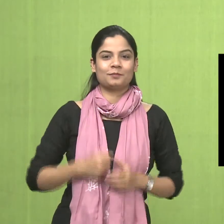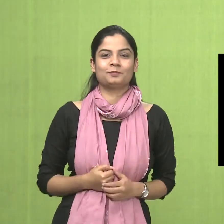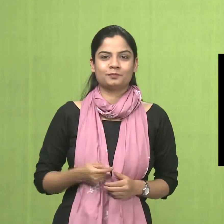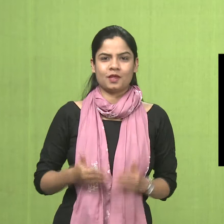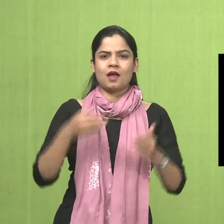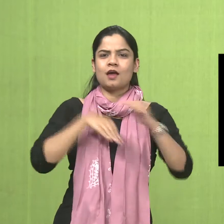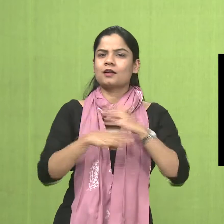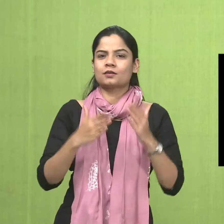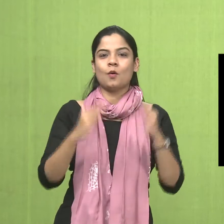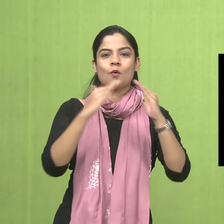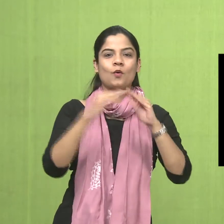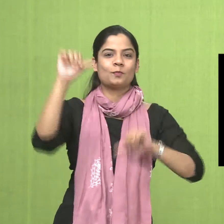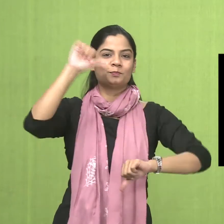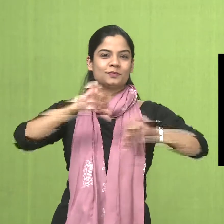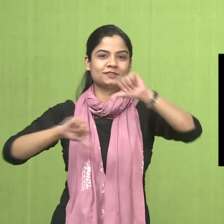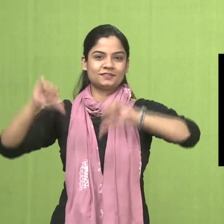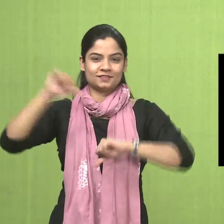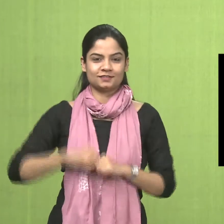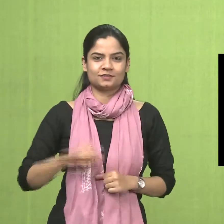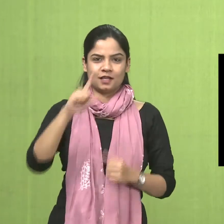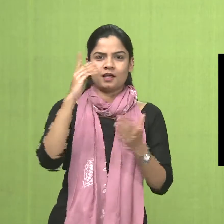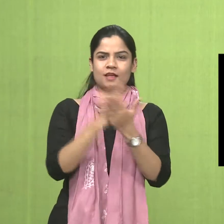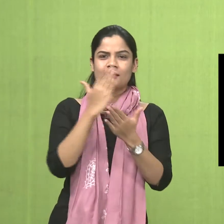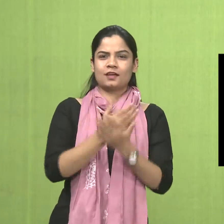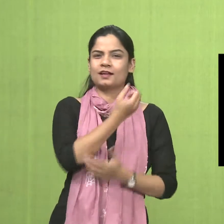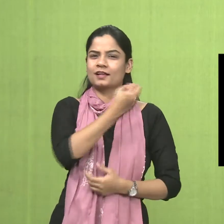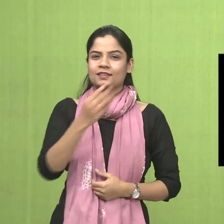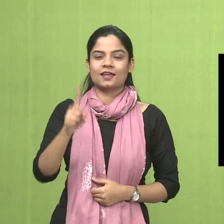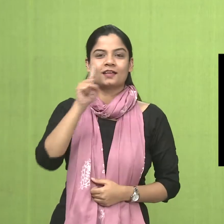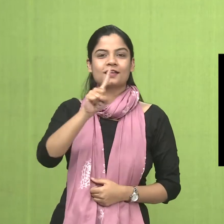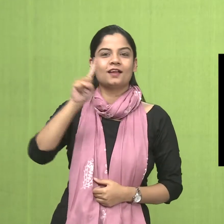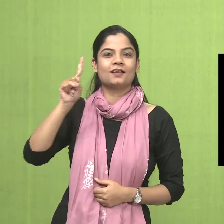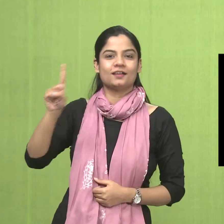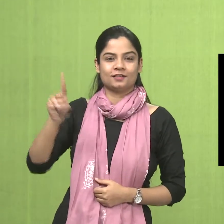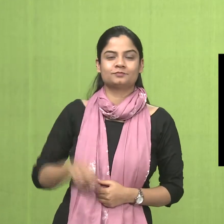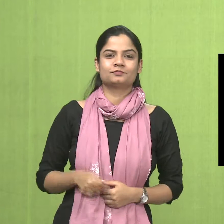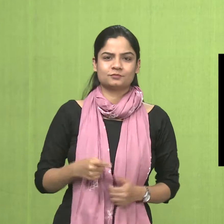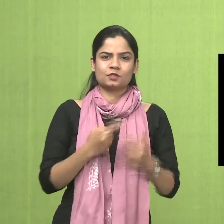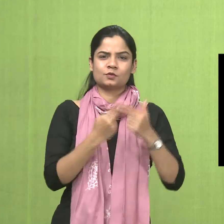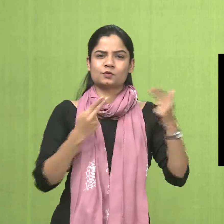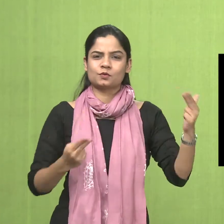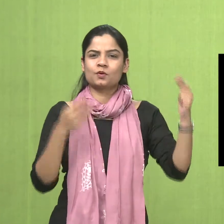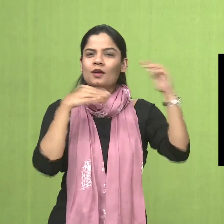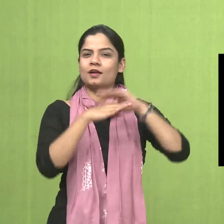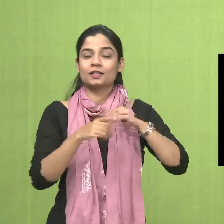The subject is Home Science, lesson number 11, Time